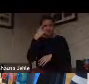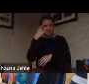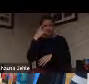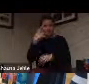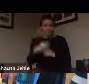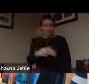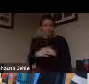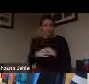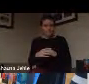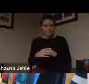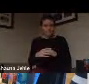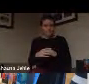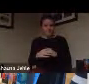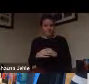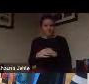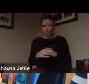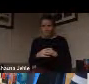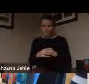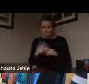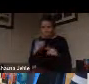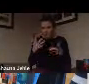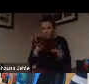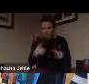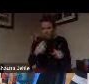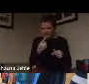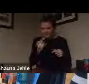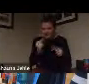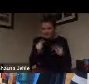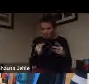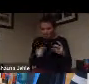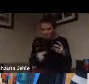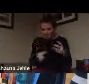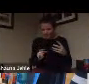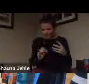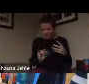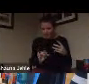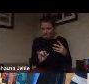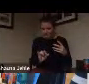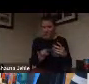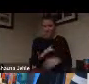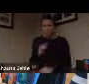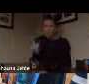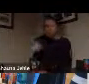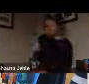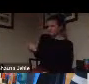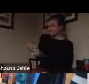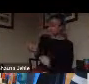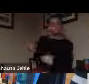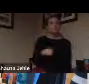And so I think that we raised it a lot of these things. So go ahead.